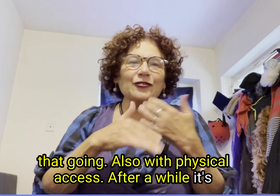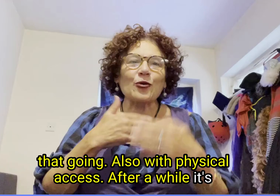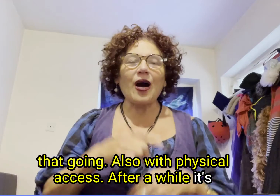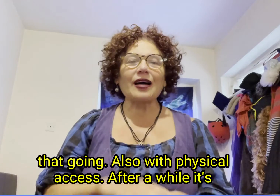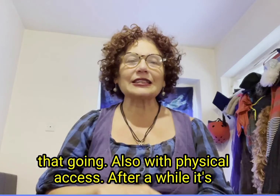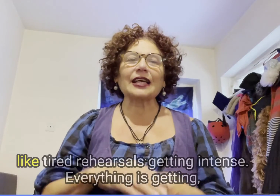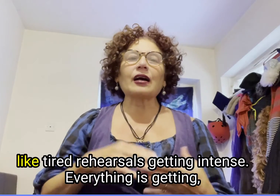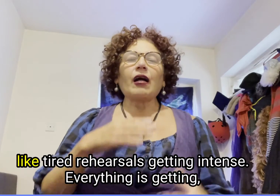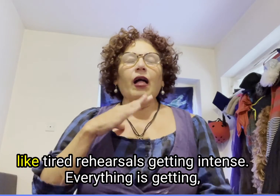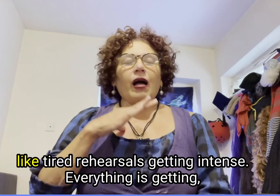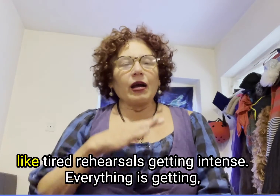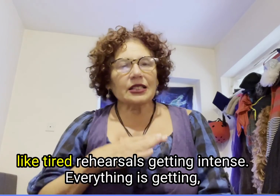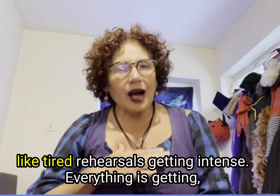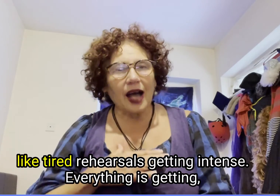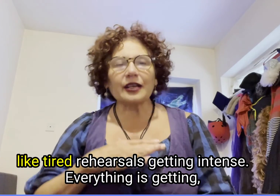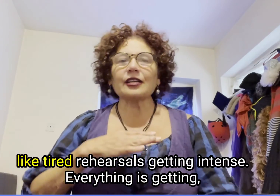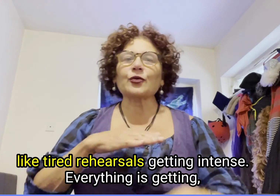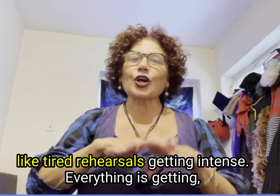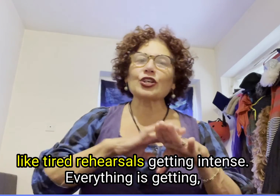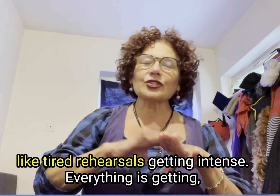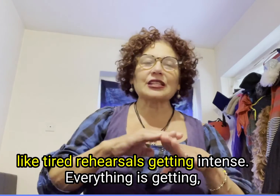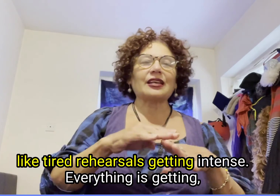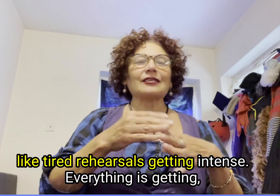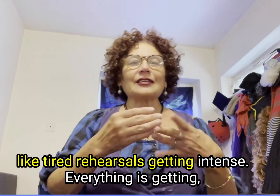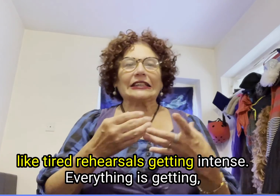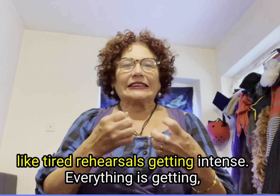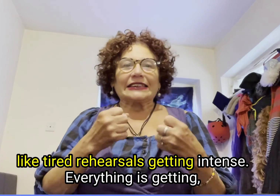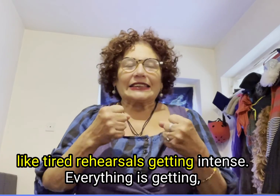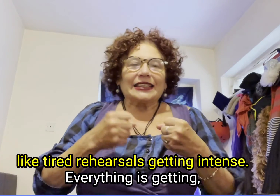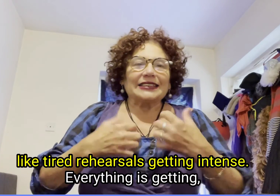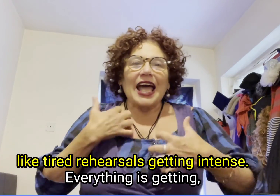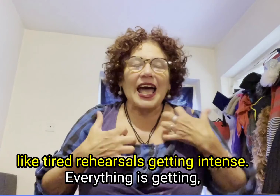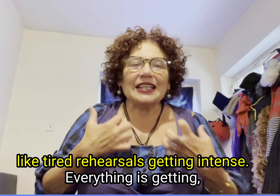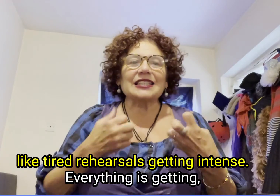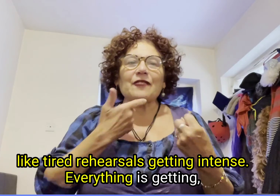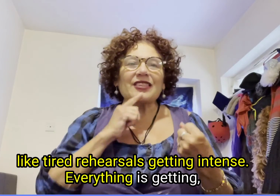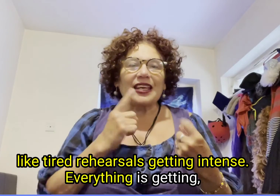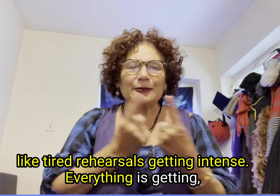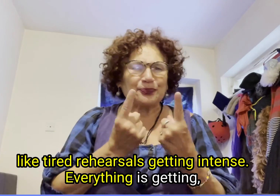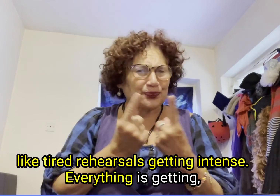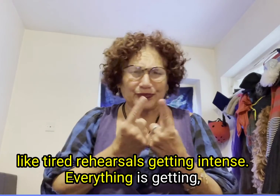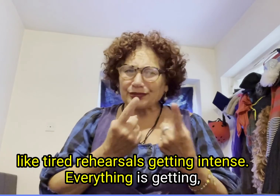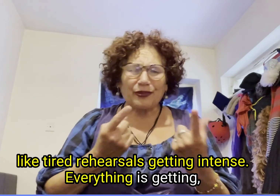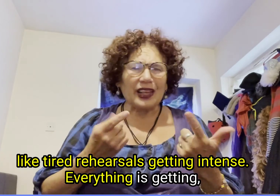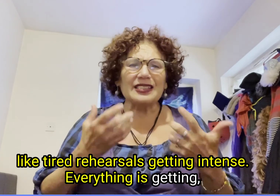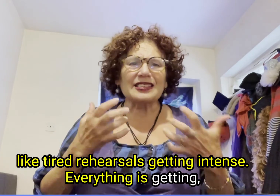a while, it's like tired, the rehearsal's getting intense, everything is